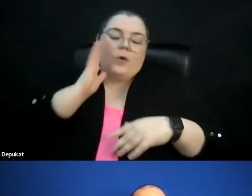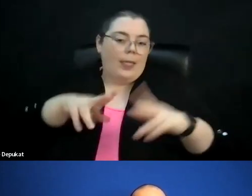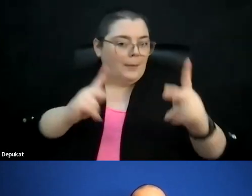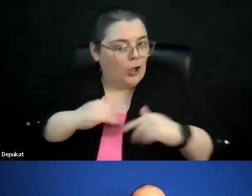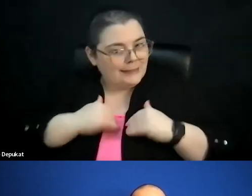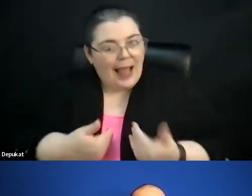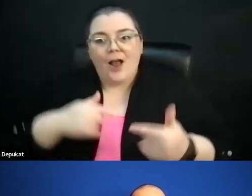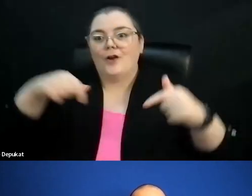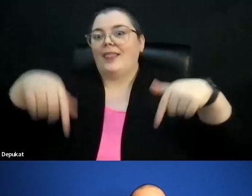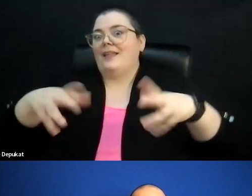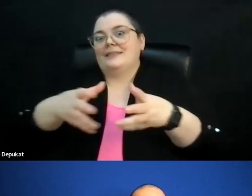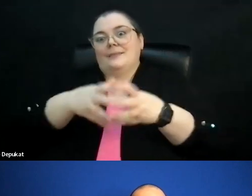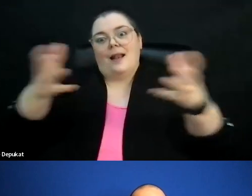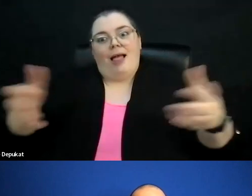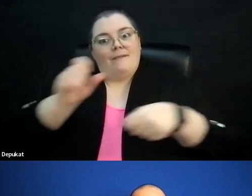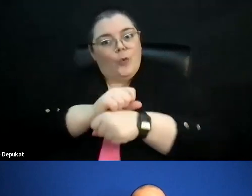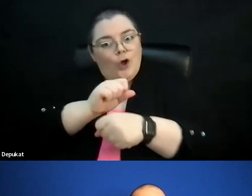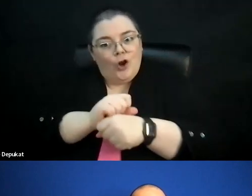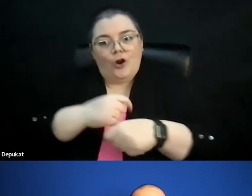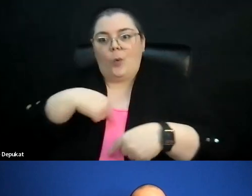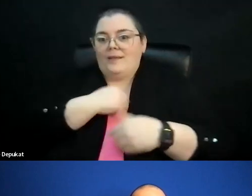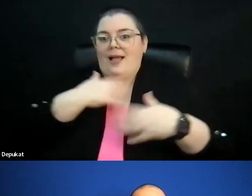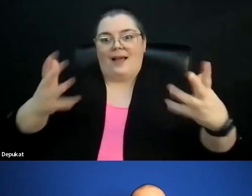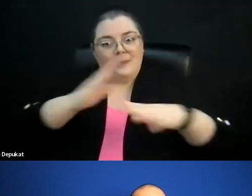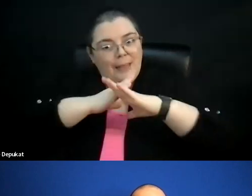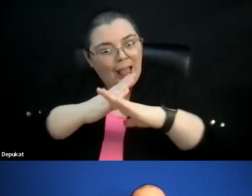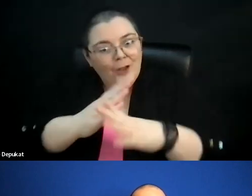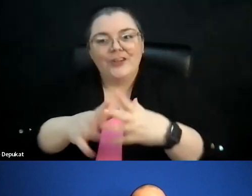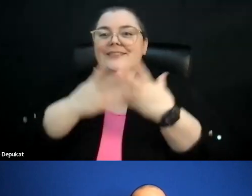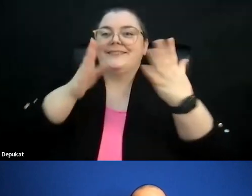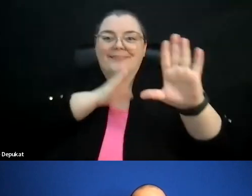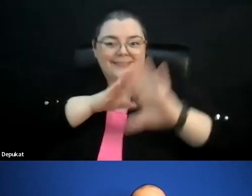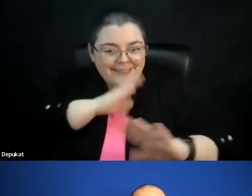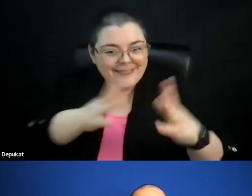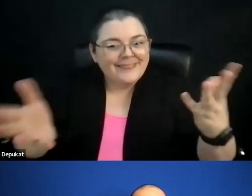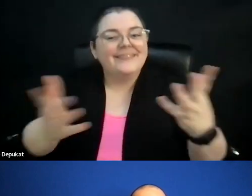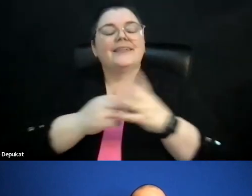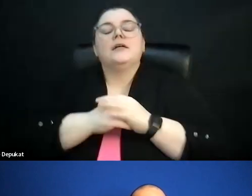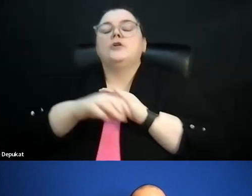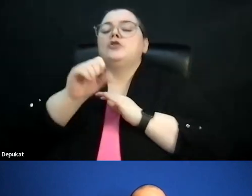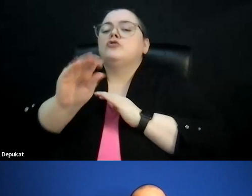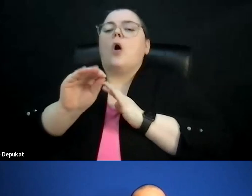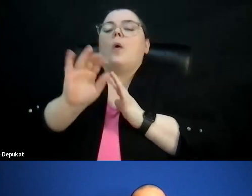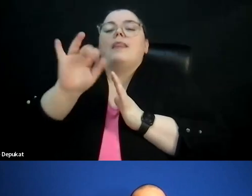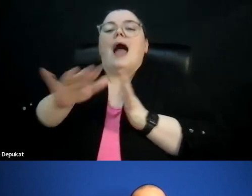in perpetuity, people get tired, people get burnt out. It is a lot of work, there's a lot of barriers, there's a lot of